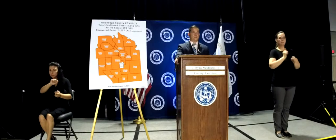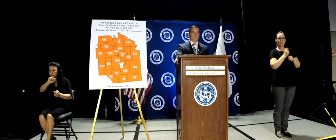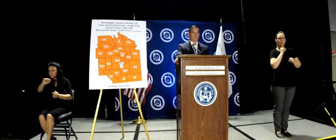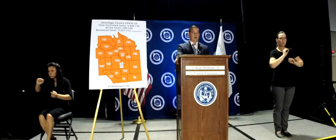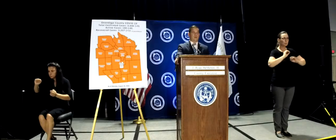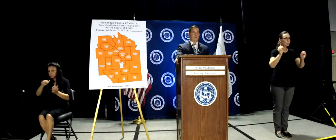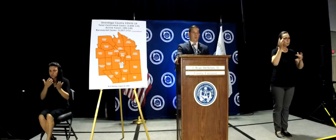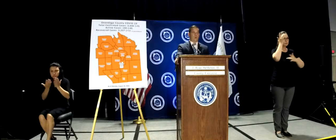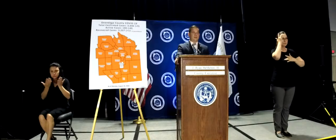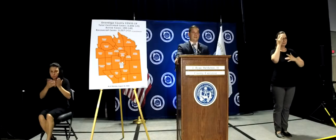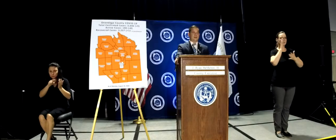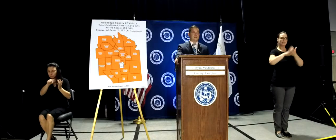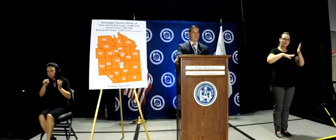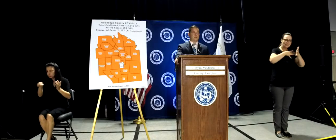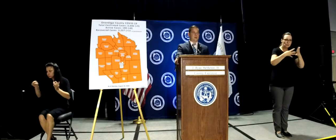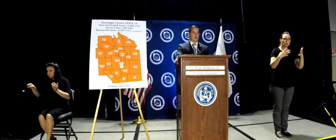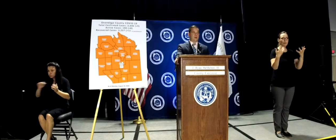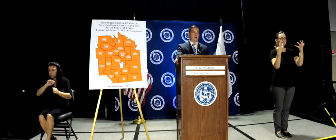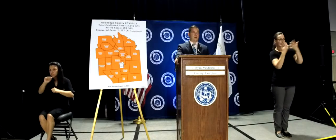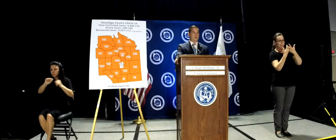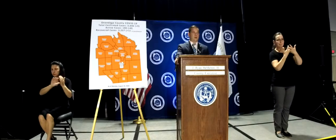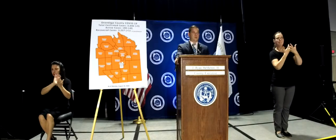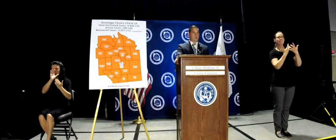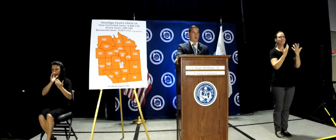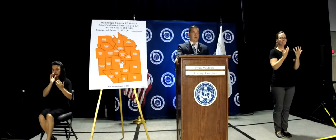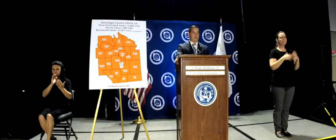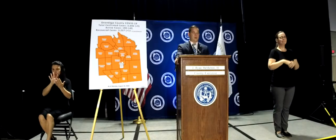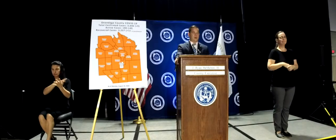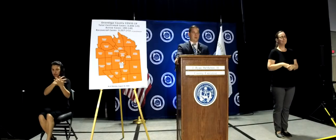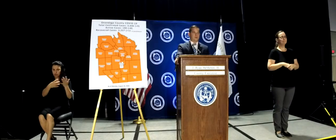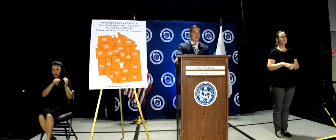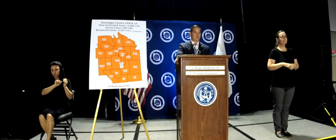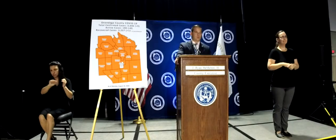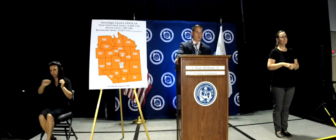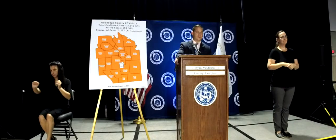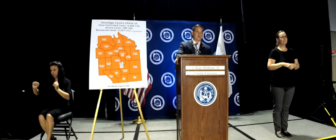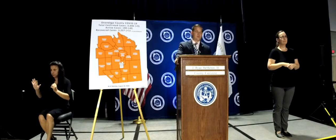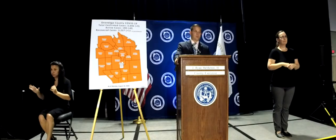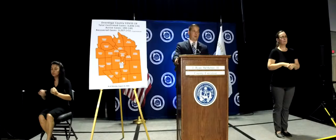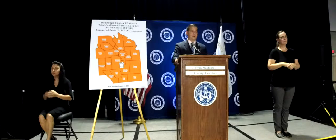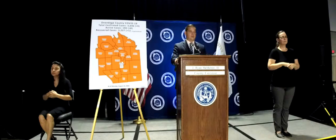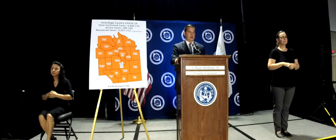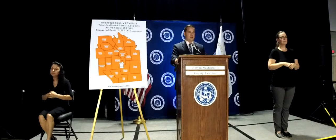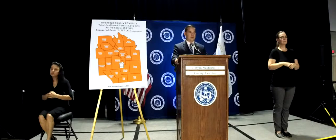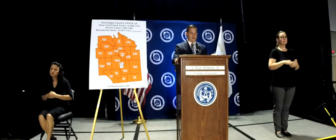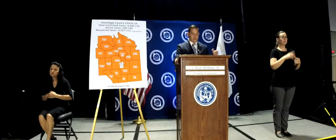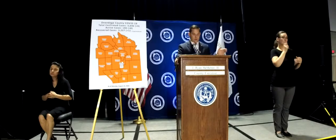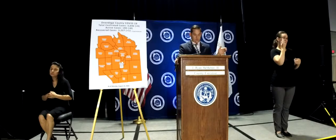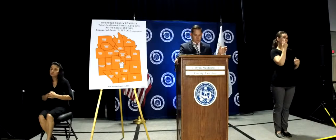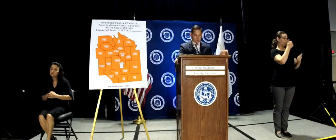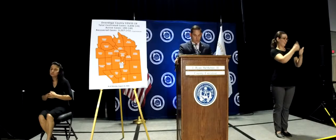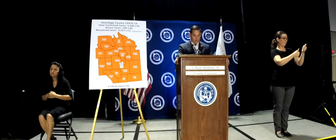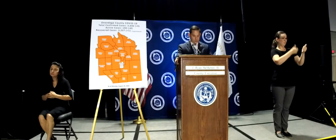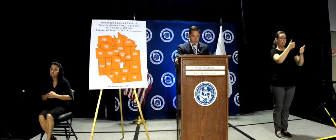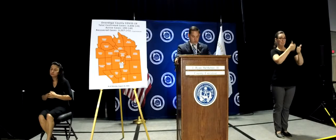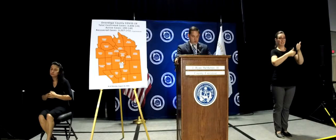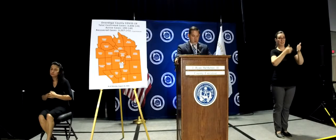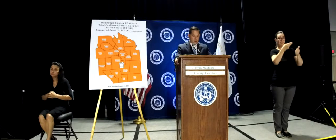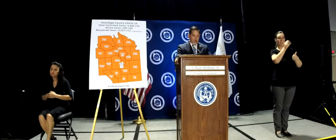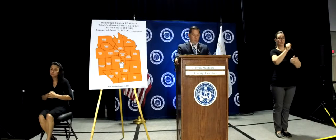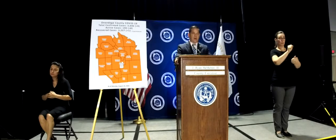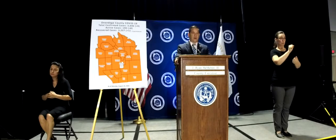plans for what dates can be done there as well. Each high school has different plans on how many days they're going to be in the